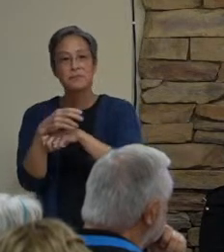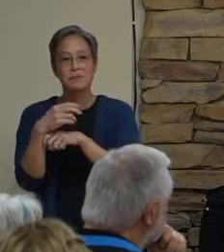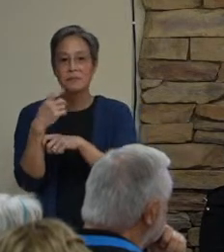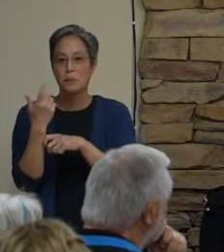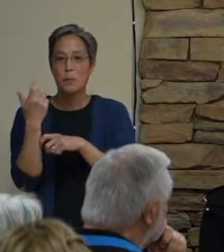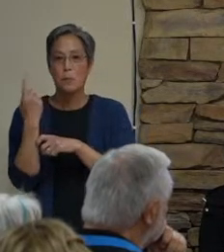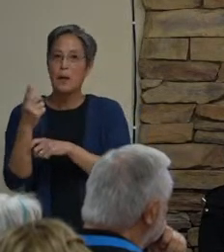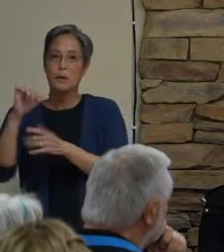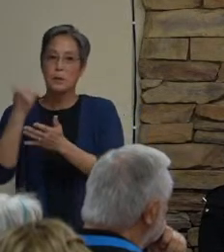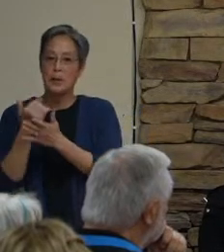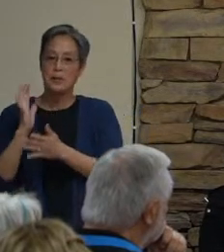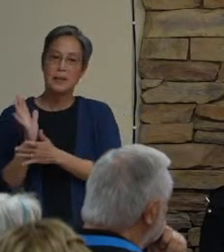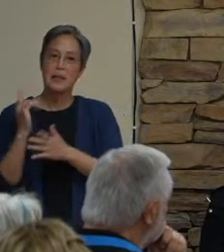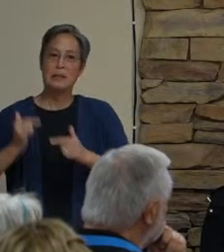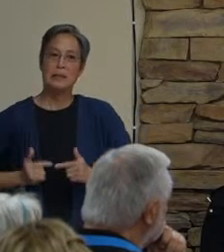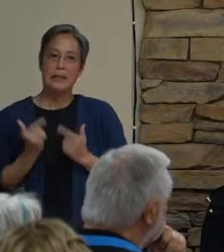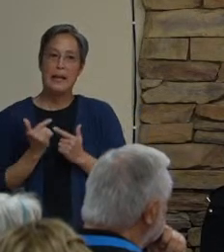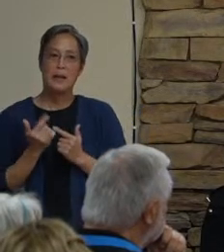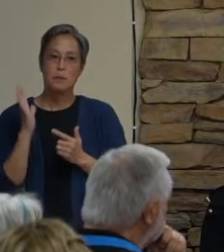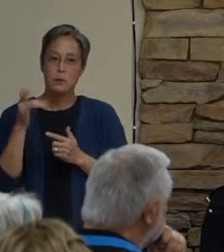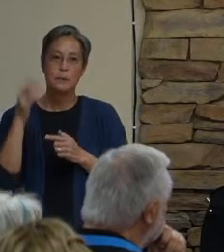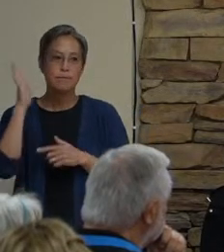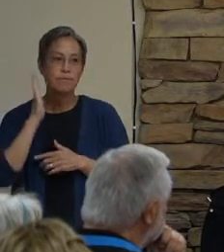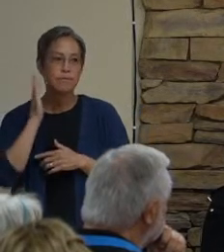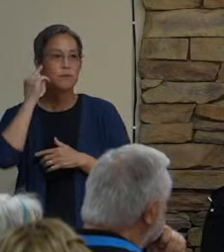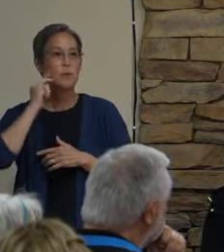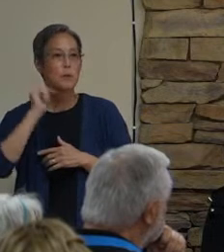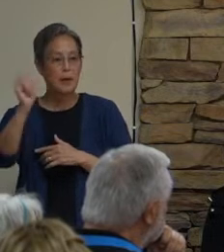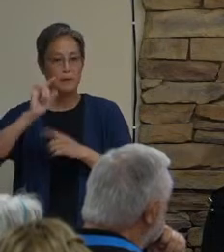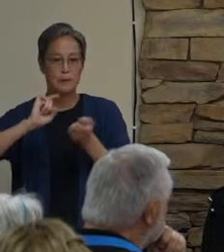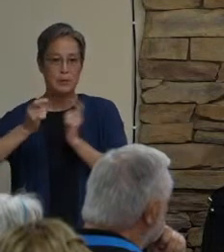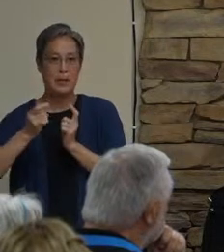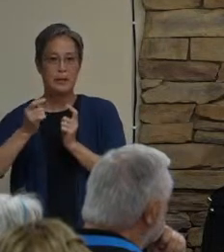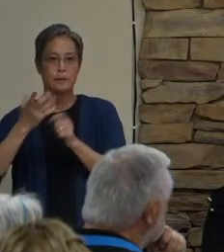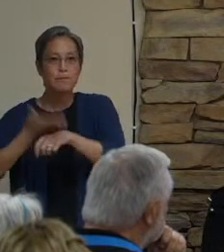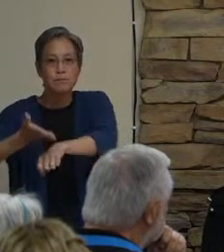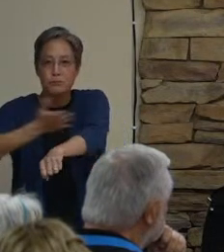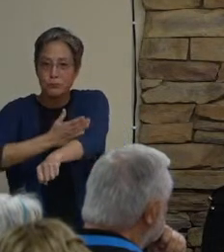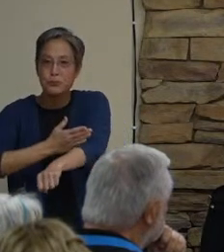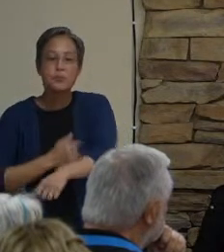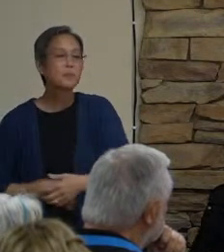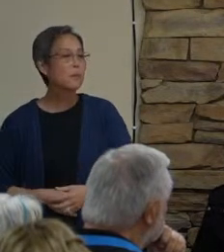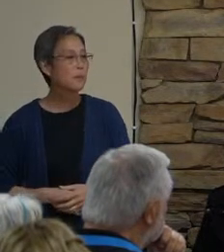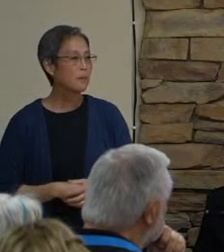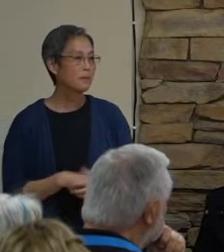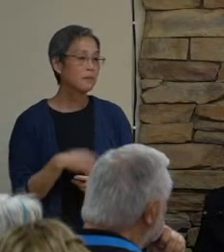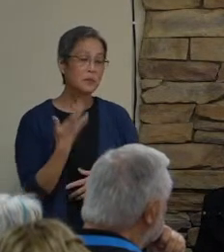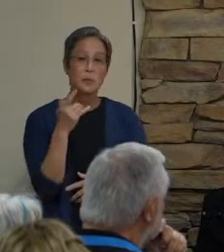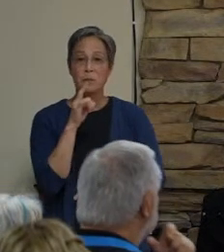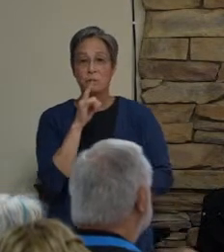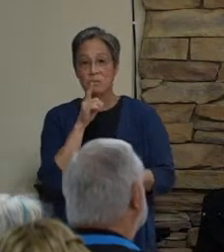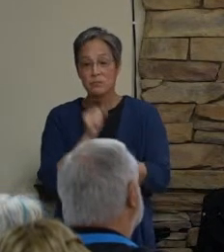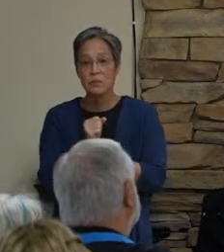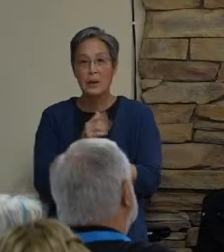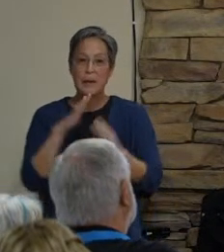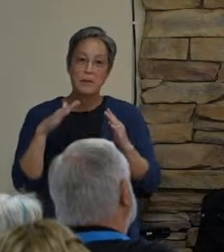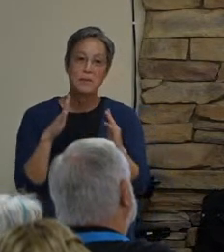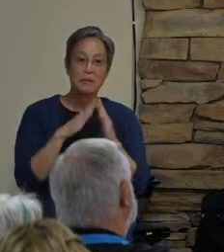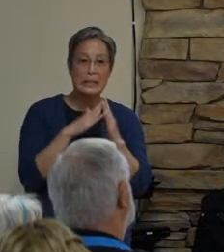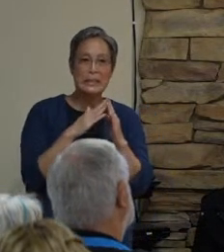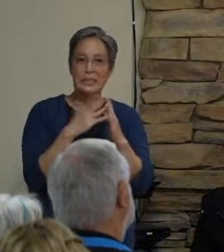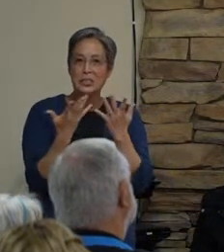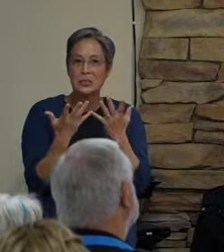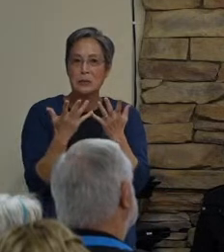graduate's life that will be forever changed for the better. It takes a village to see our mission here at